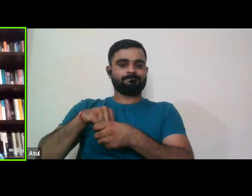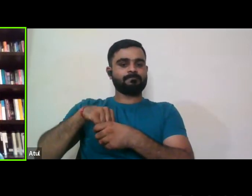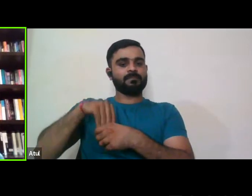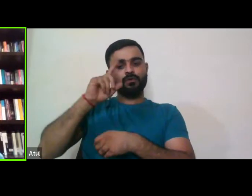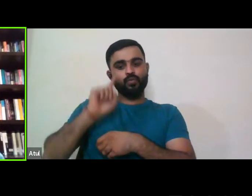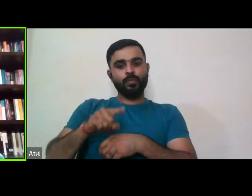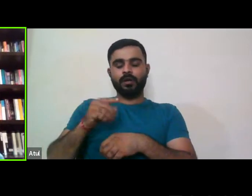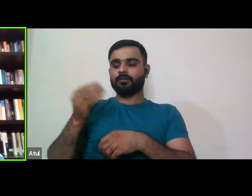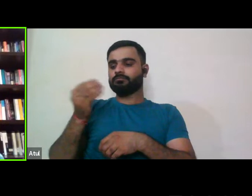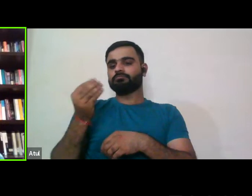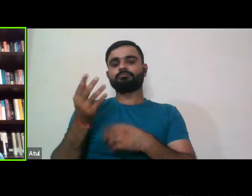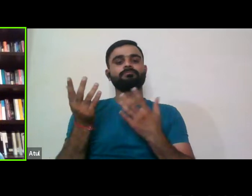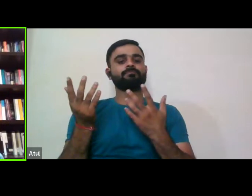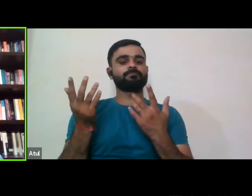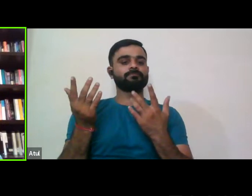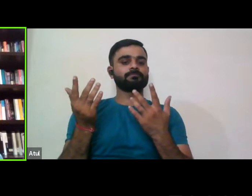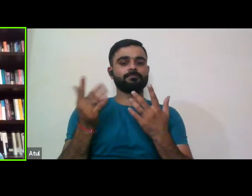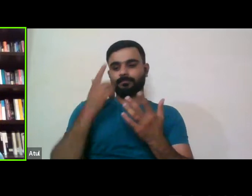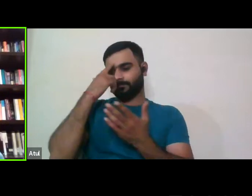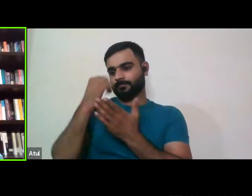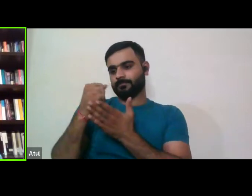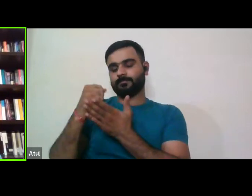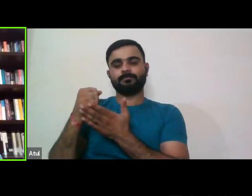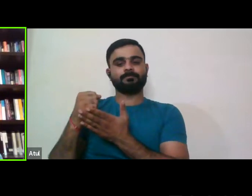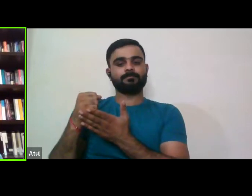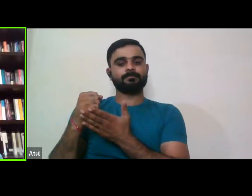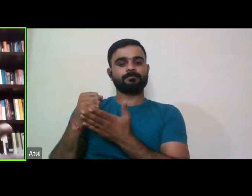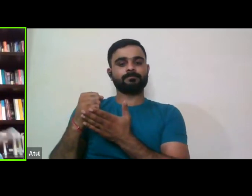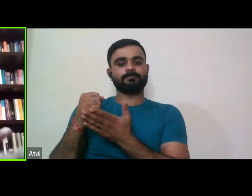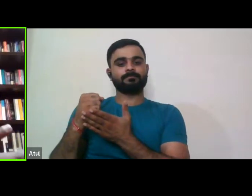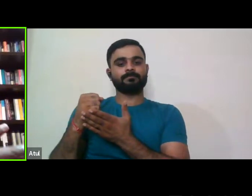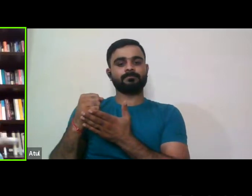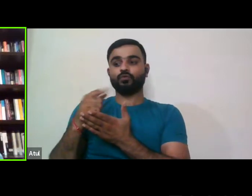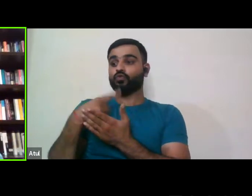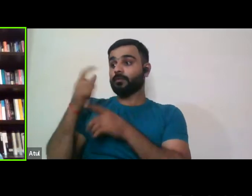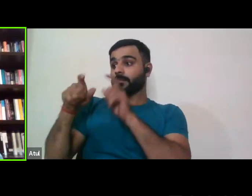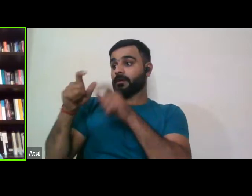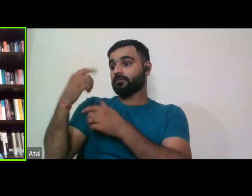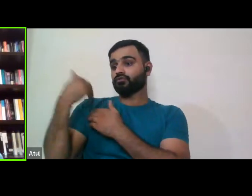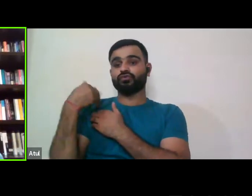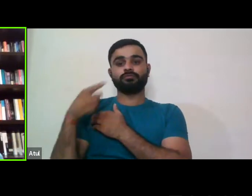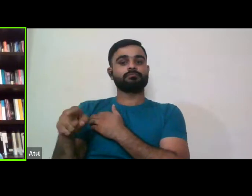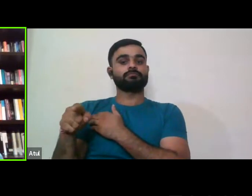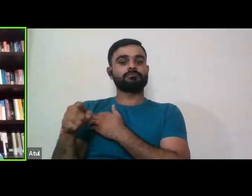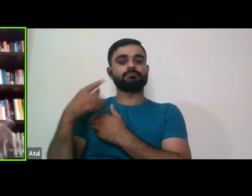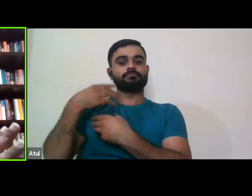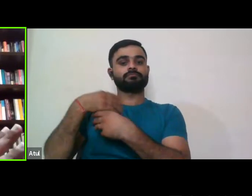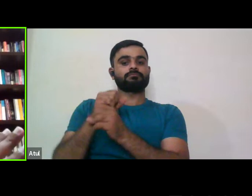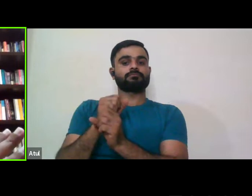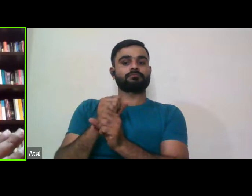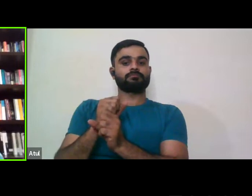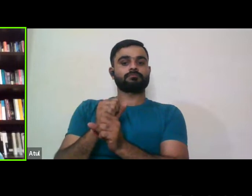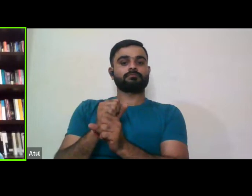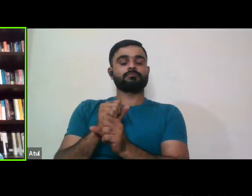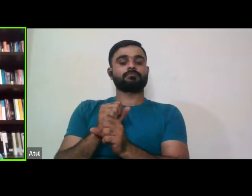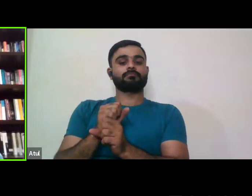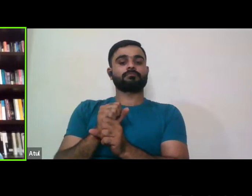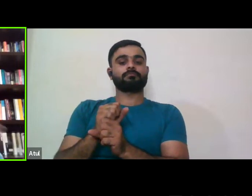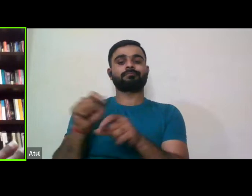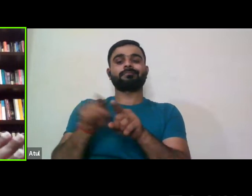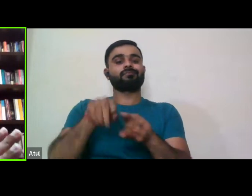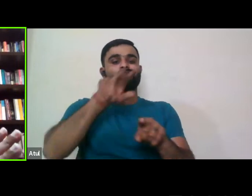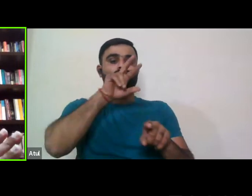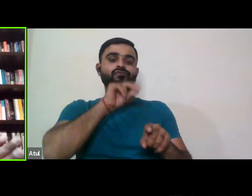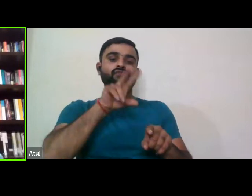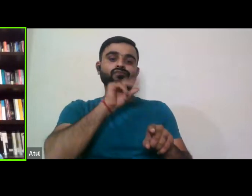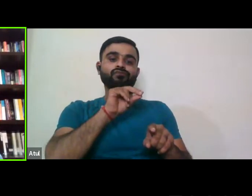make some decisions and some trade-offs between, a oral only or a